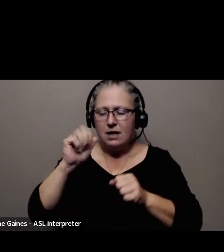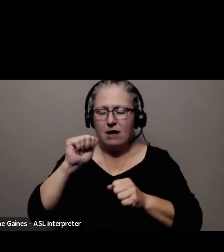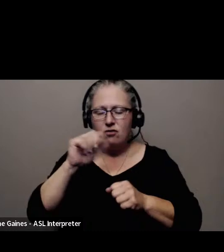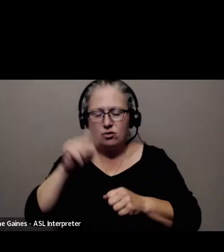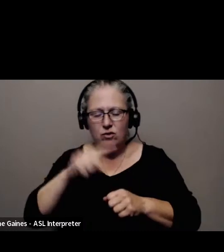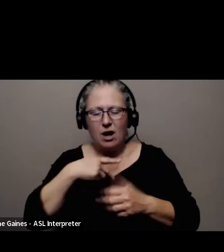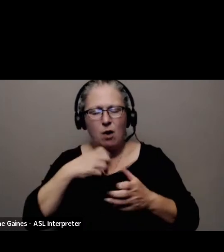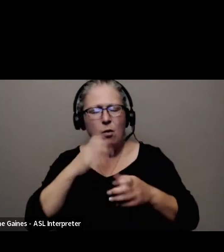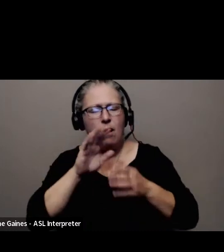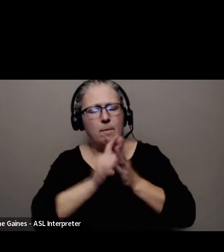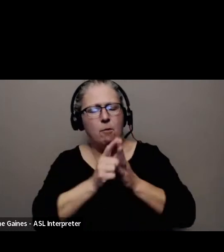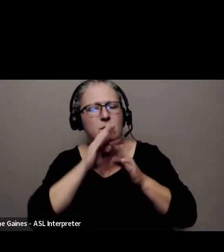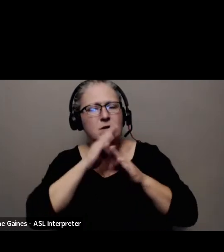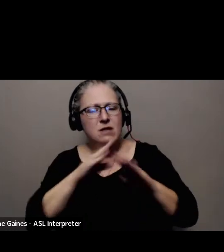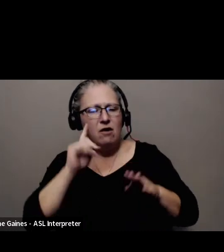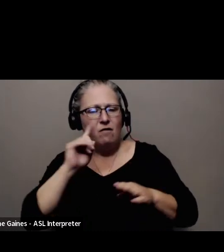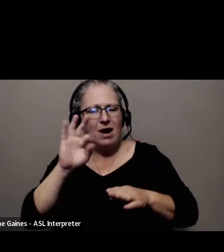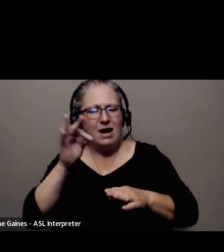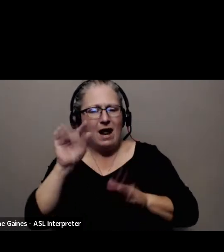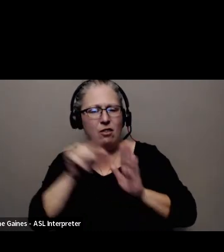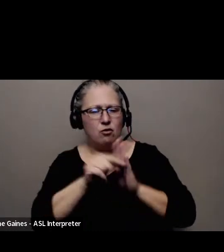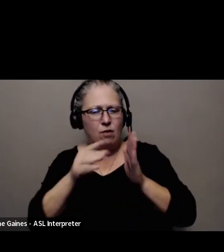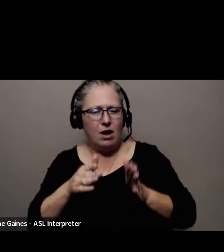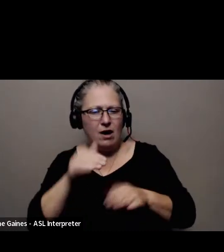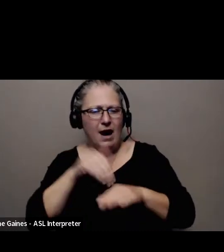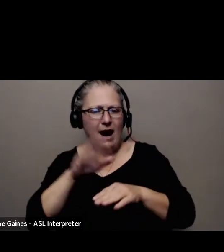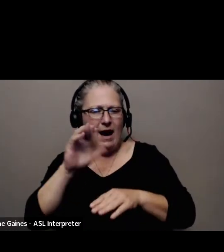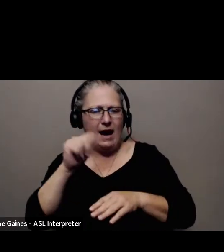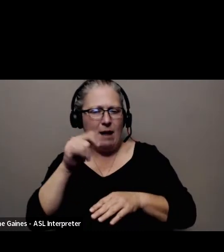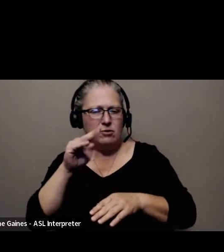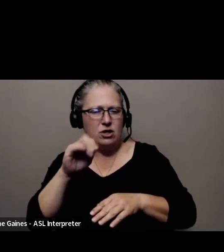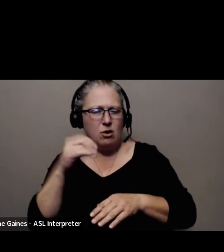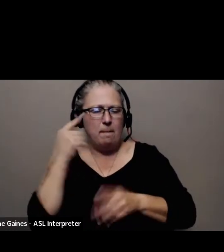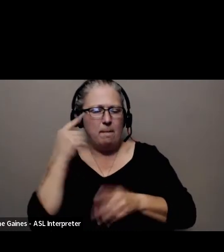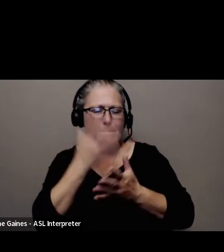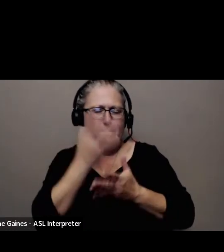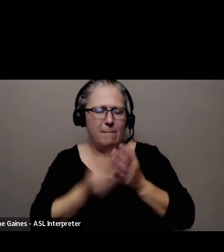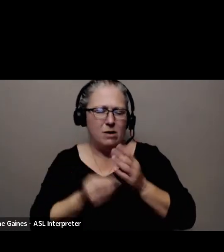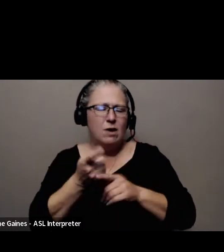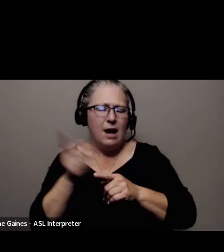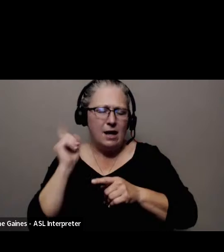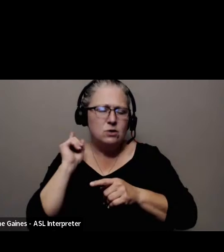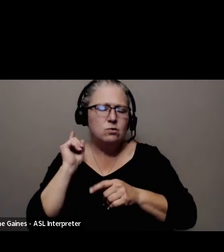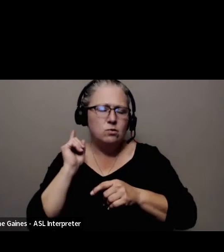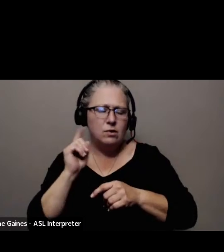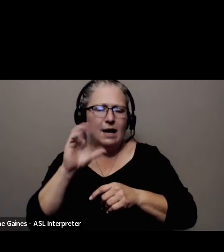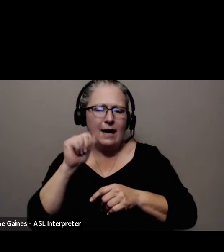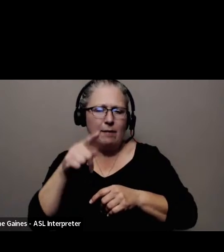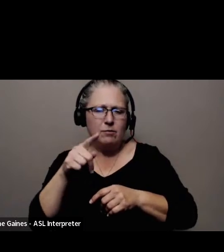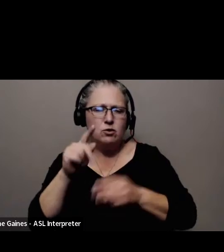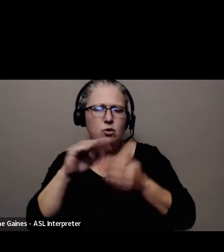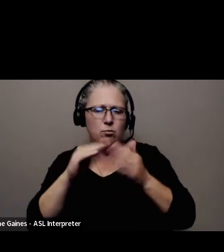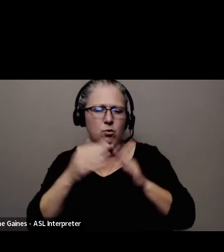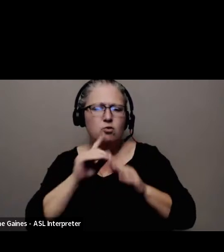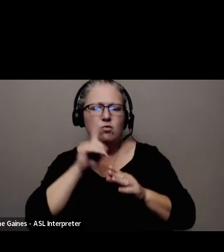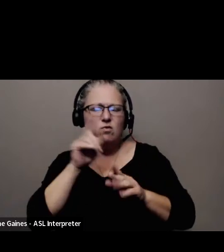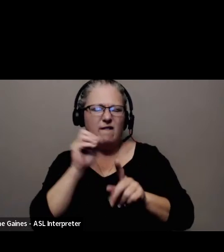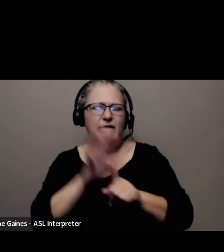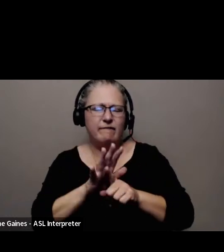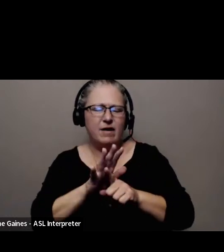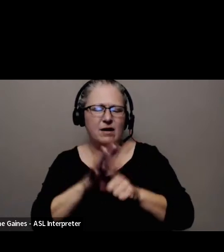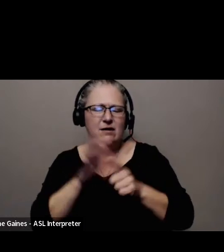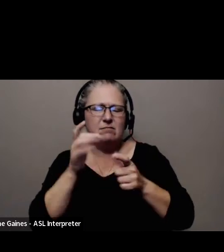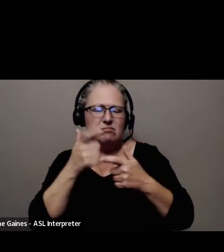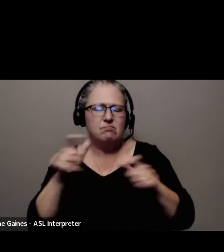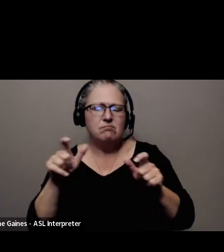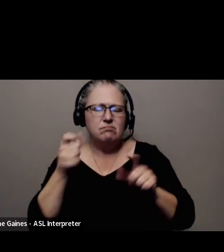silence for our ninth grader, Cappuccino, passed away last week, and the Cappuccino community was really affected as well as